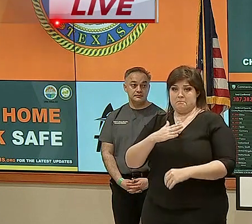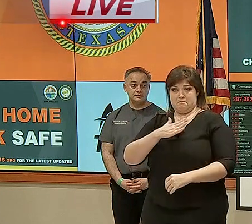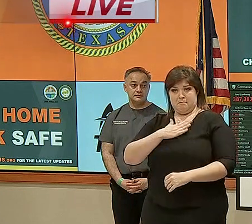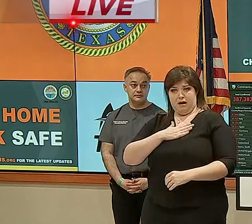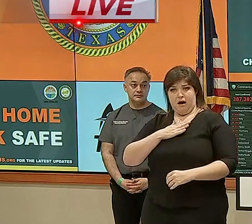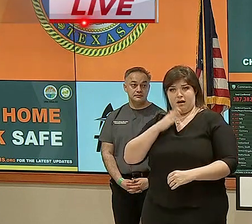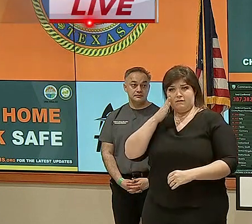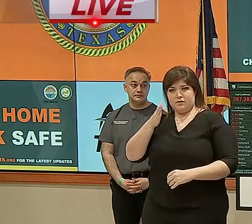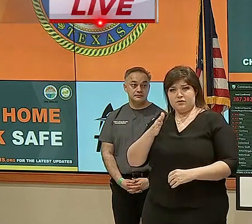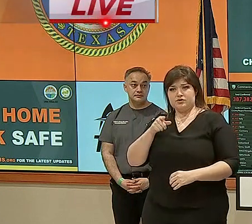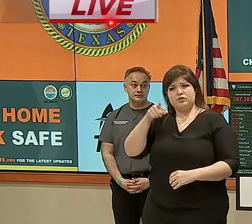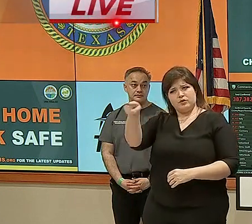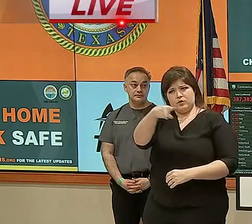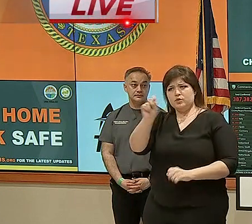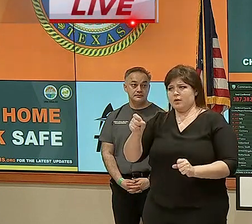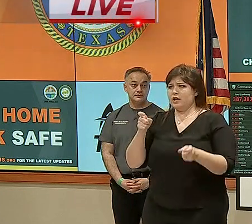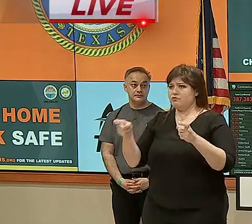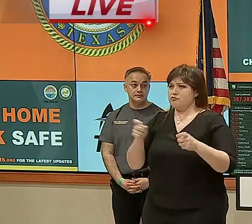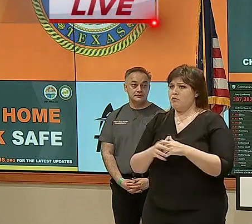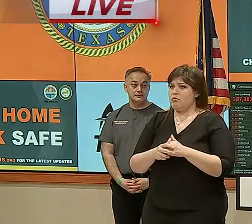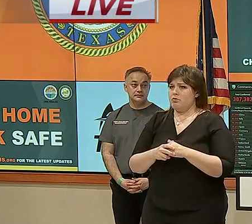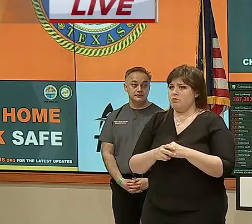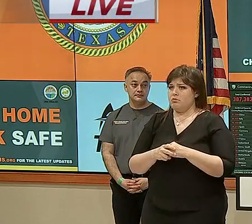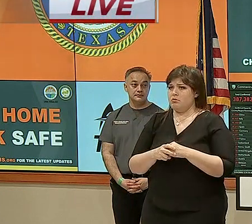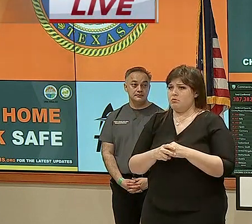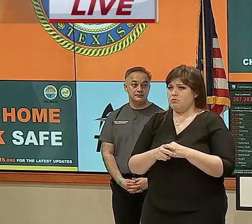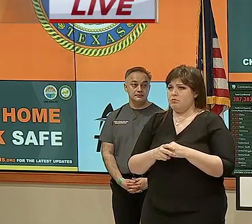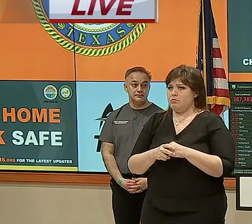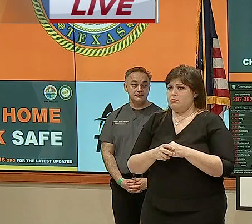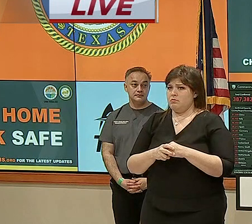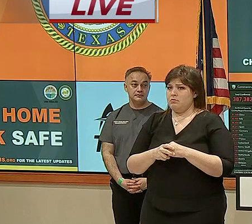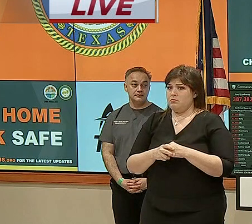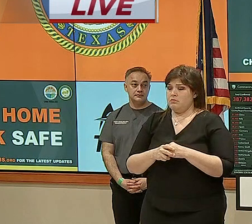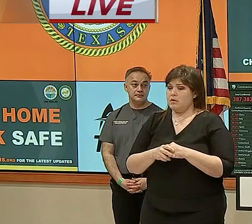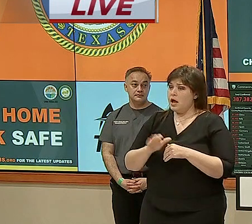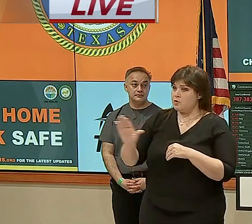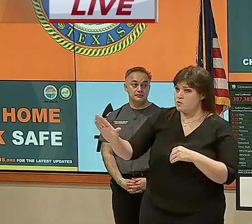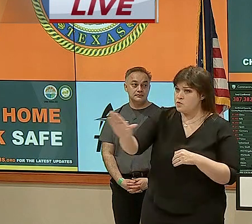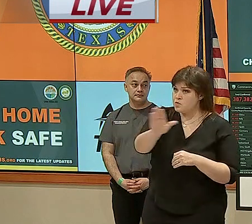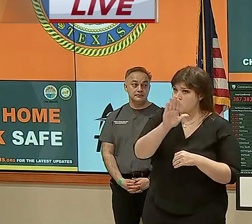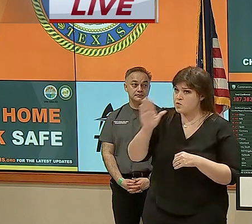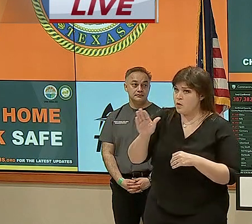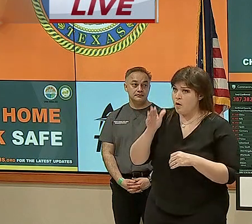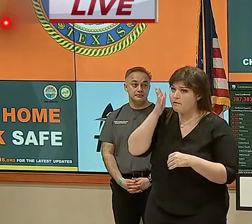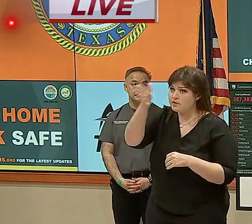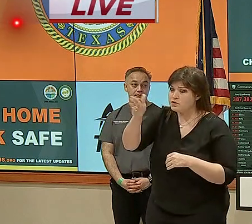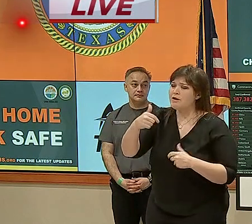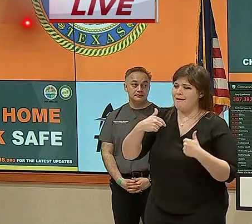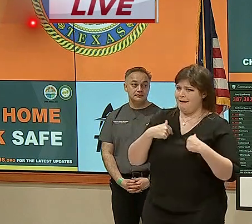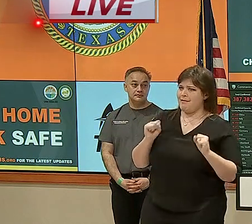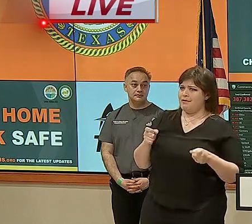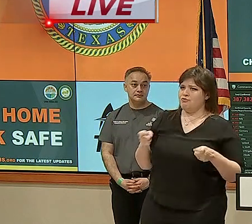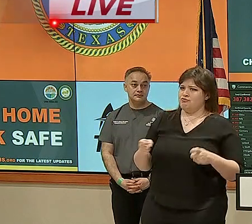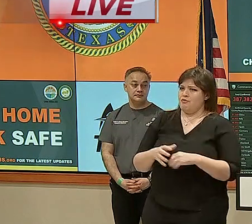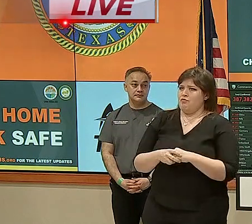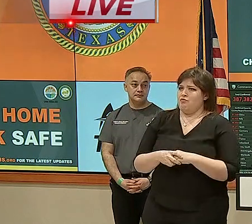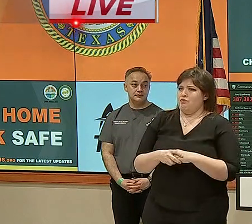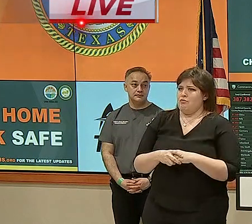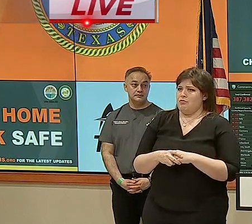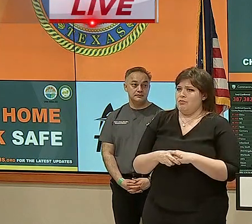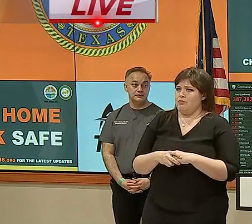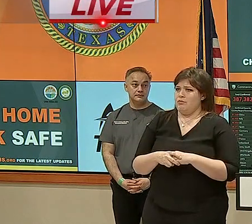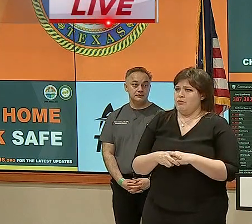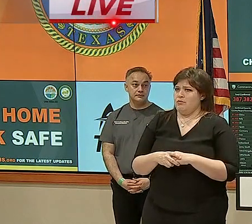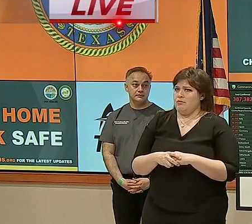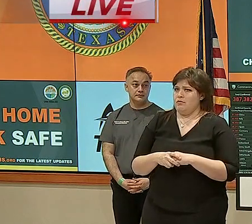hands, and your destiny is in my hands. And where we go from here, in